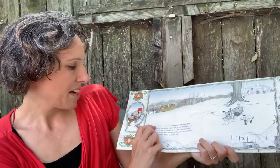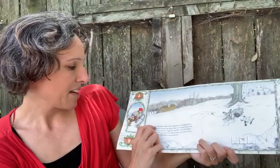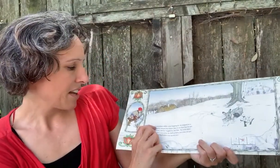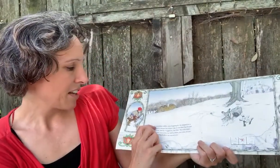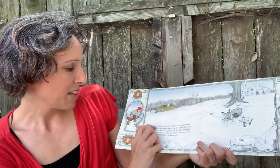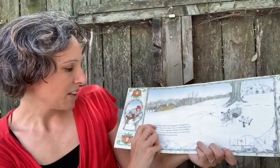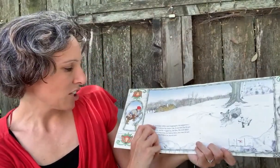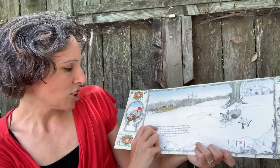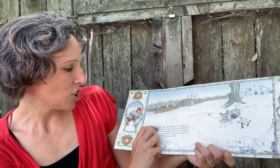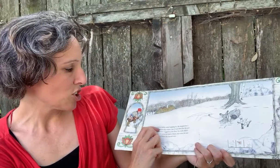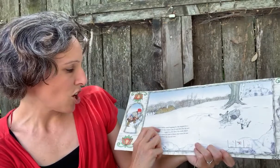The